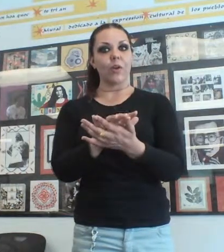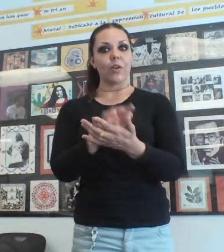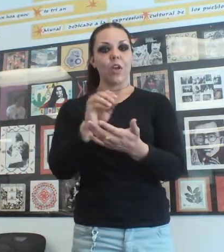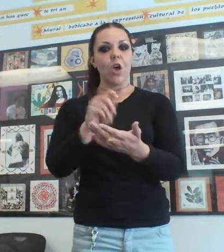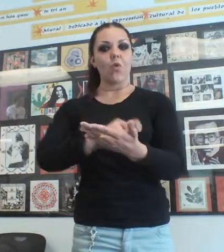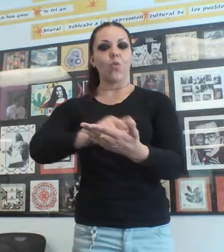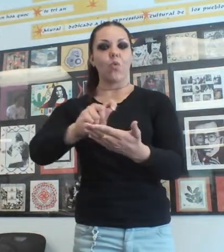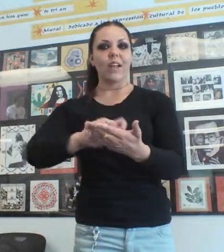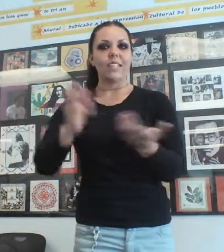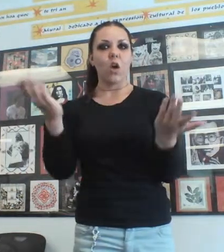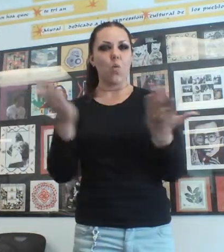So any of those